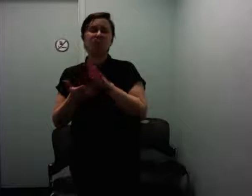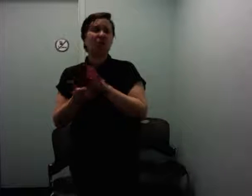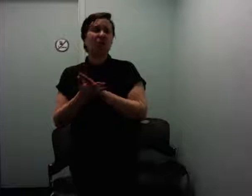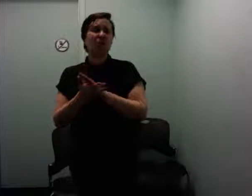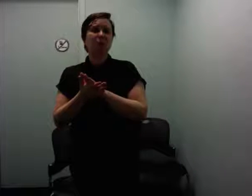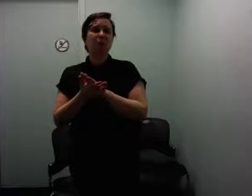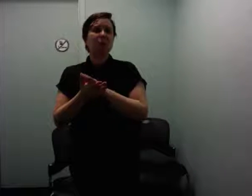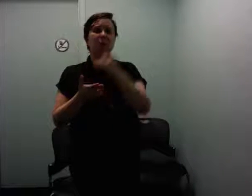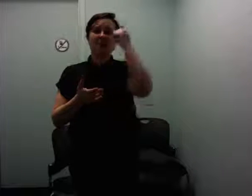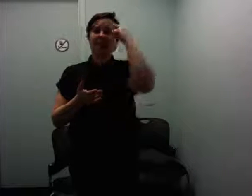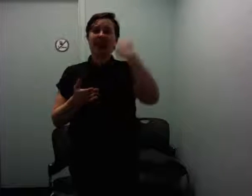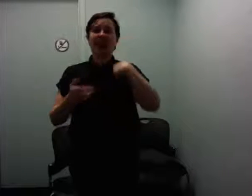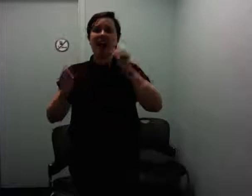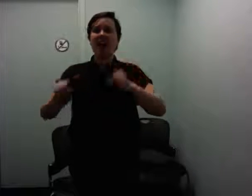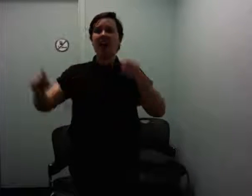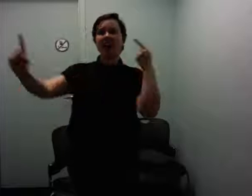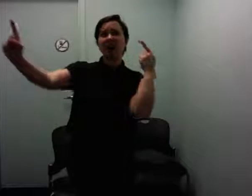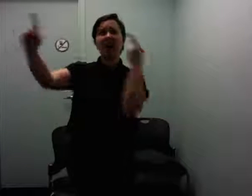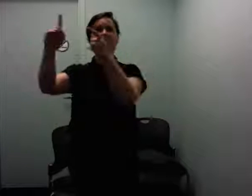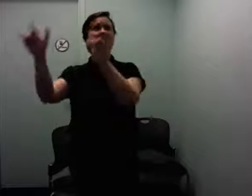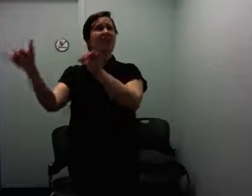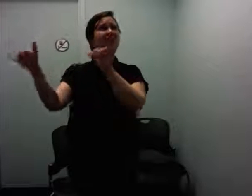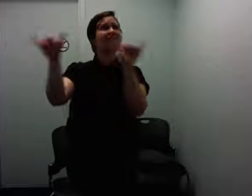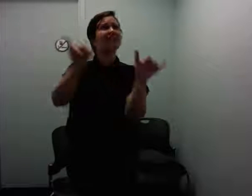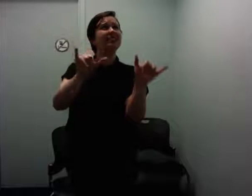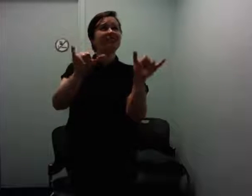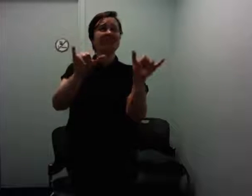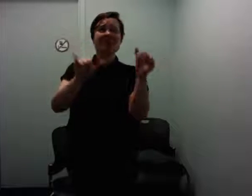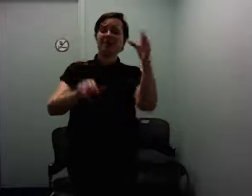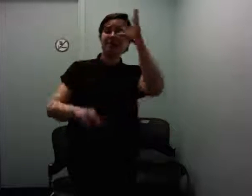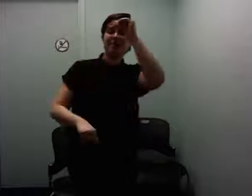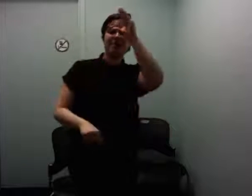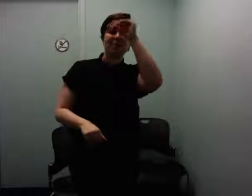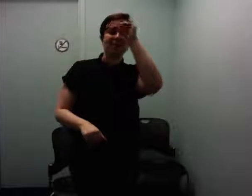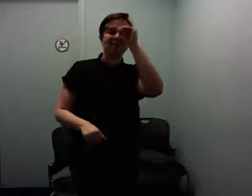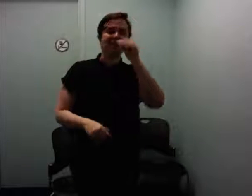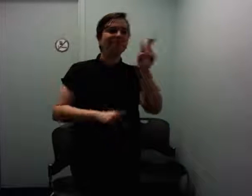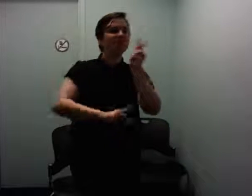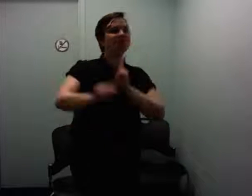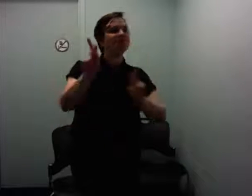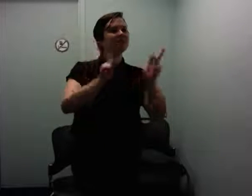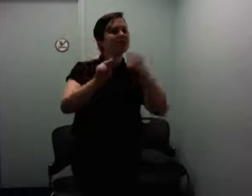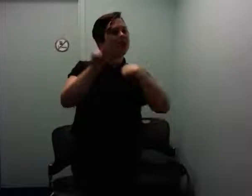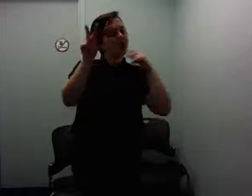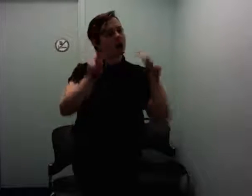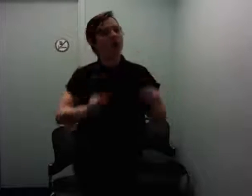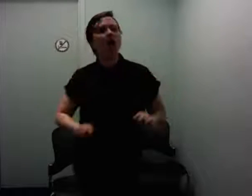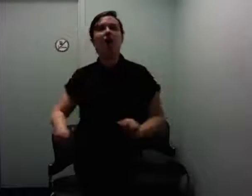mentors didn't assume that I would go less far because I might give birth to a child one day.